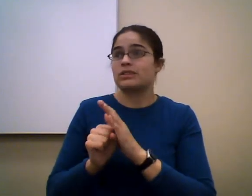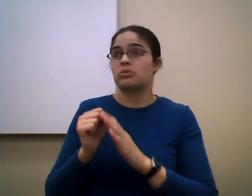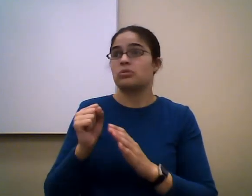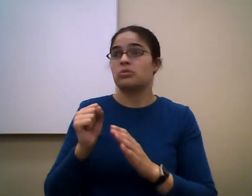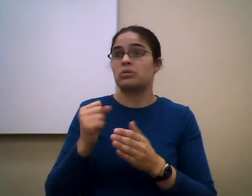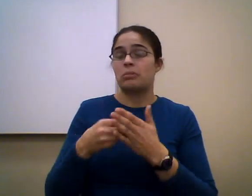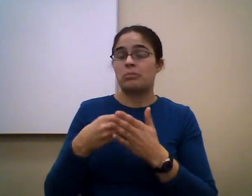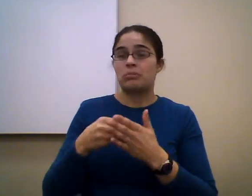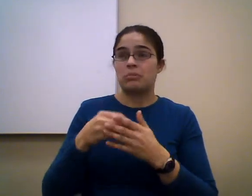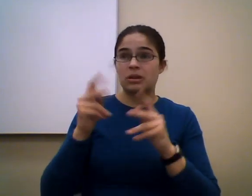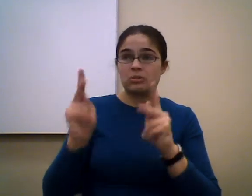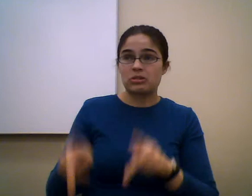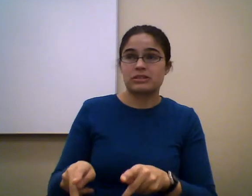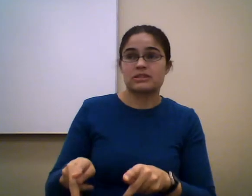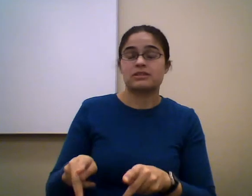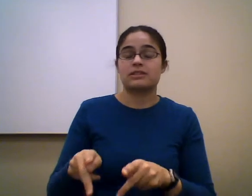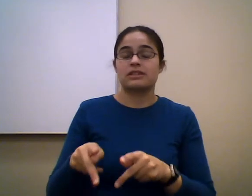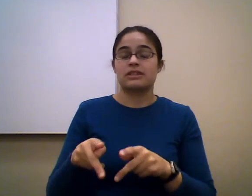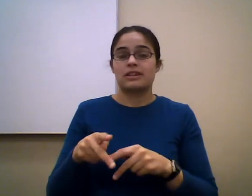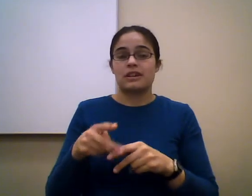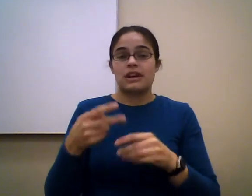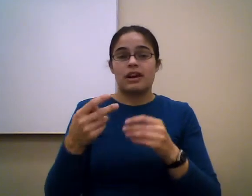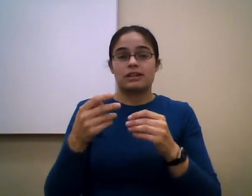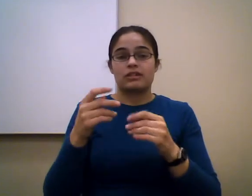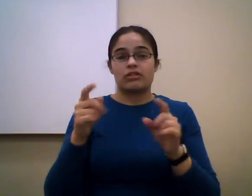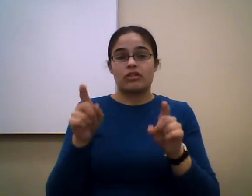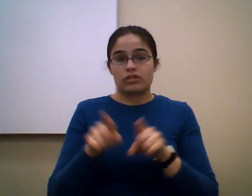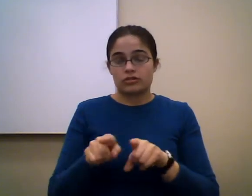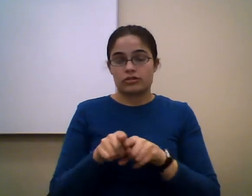also fingerprinted, and that information is sent to the FBI.